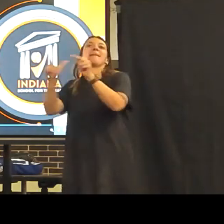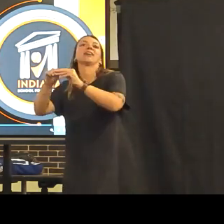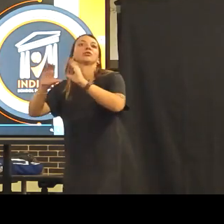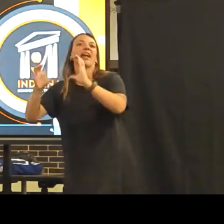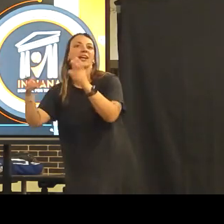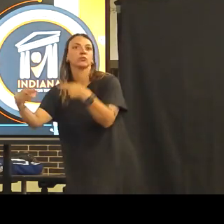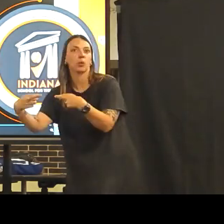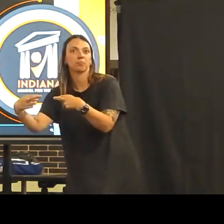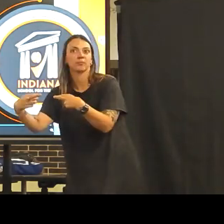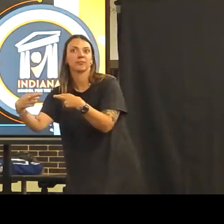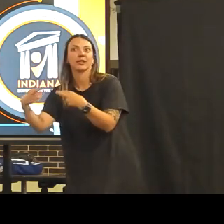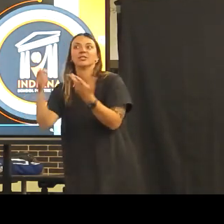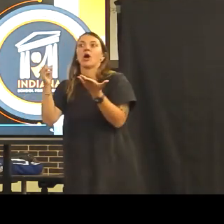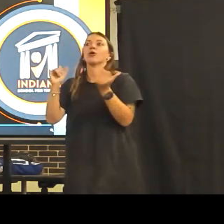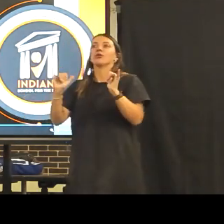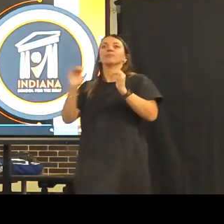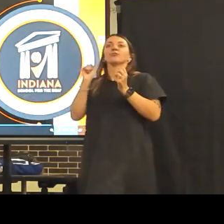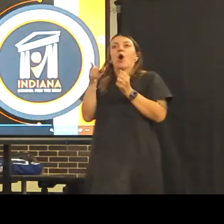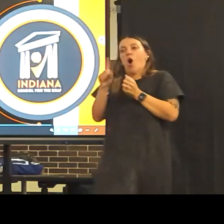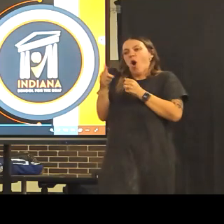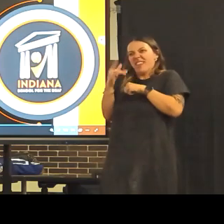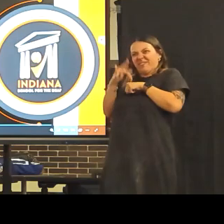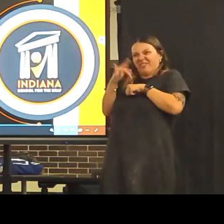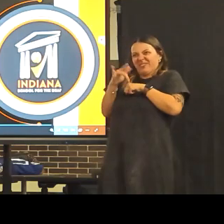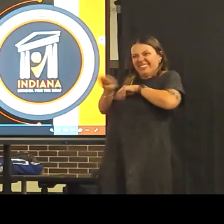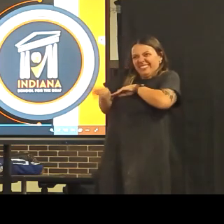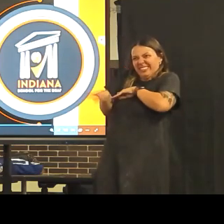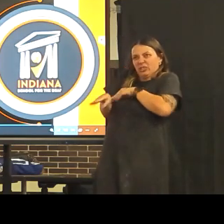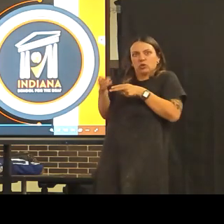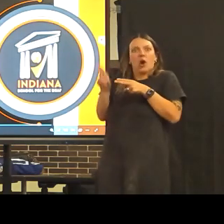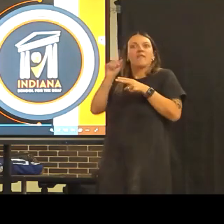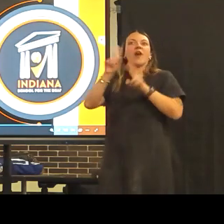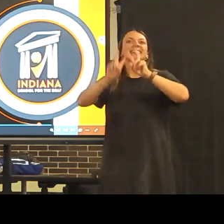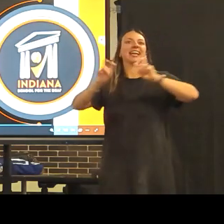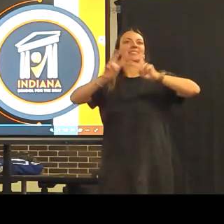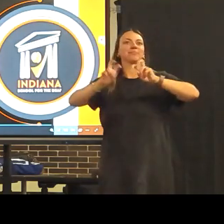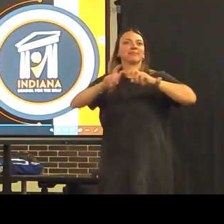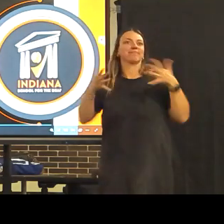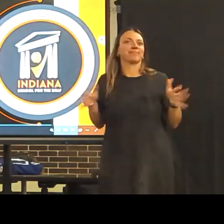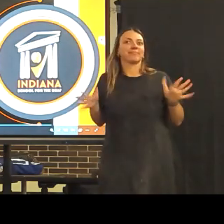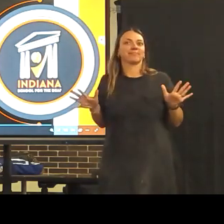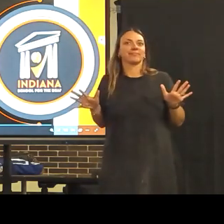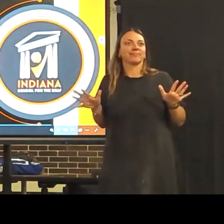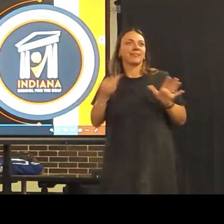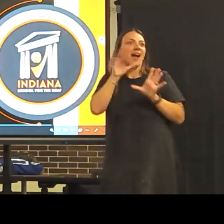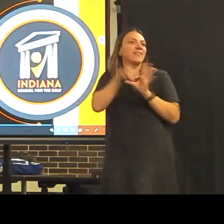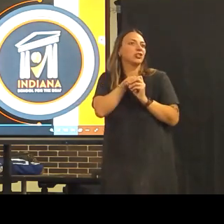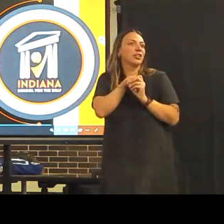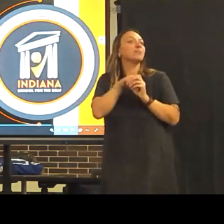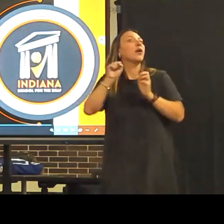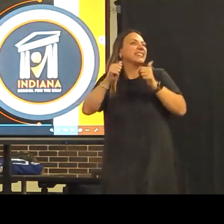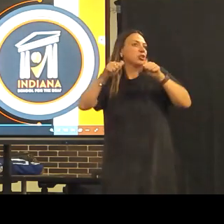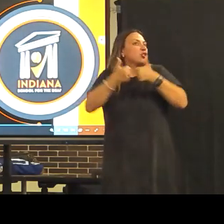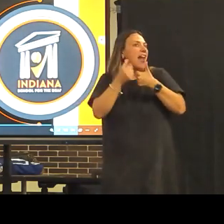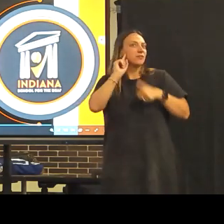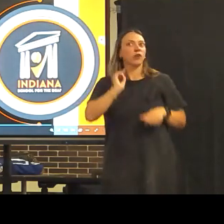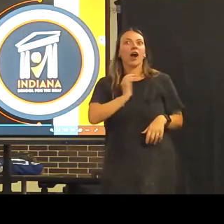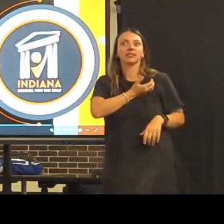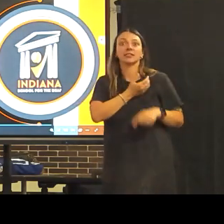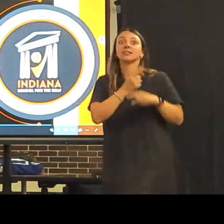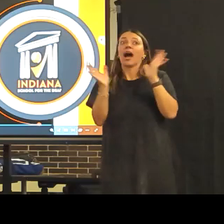school, we lost the curriculum, the literacy specialist. Now it's back in the classroom, but afternoons we're doing